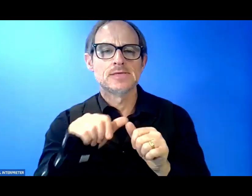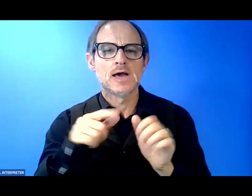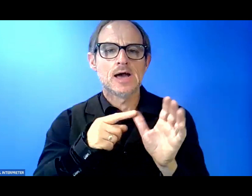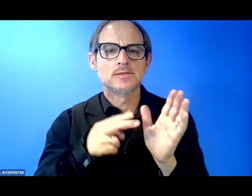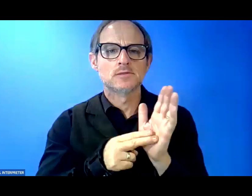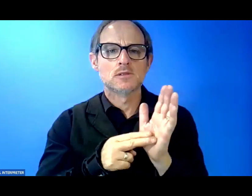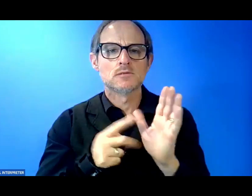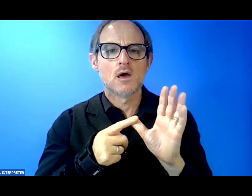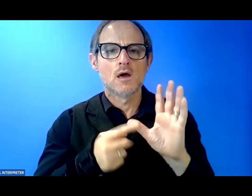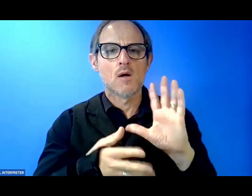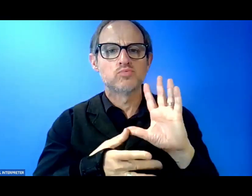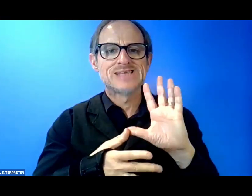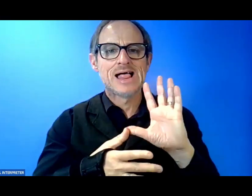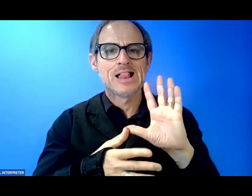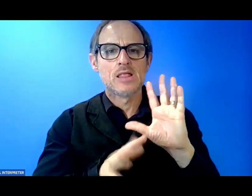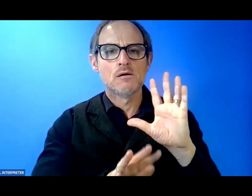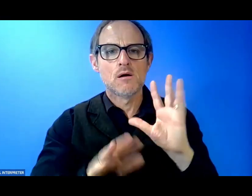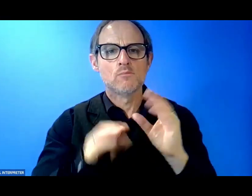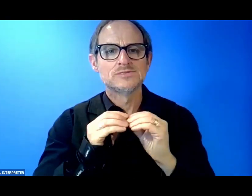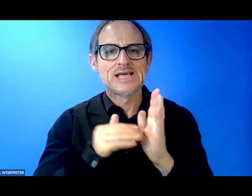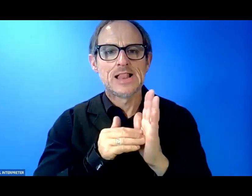Yeah, Anna, love it. Hello.